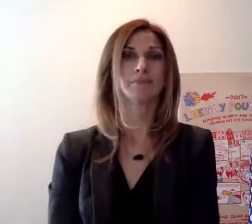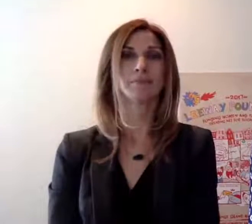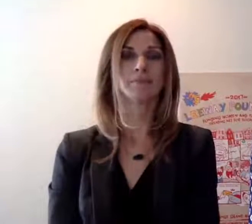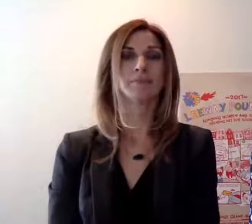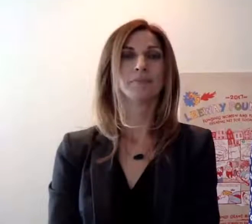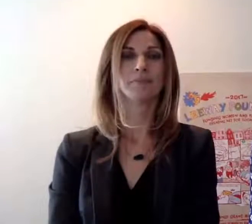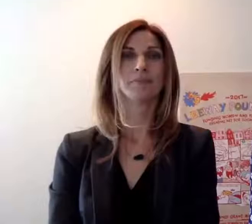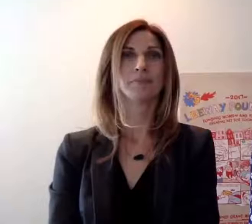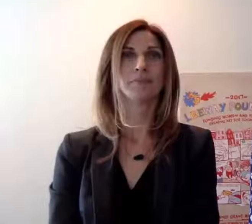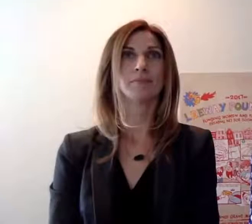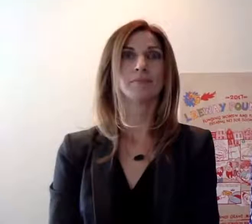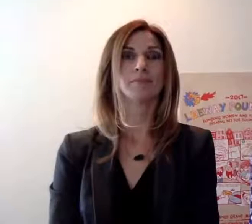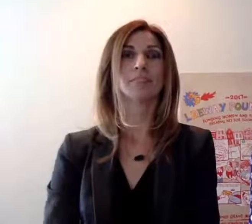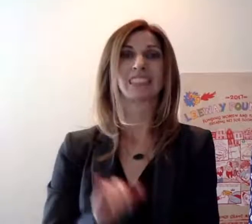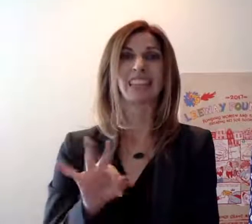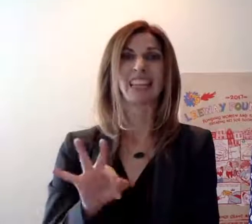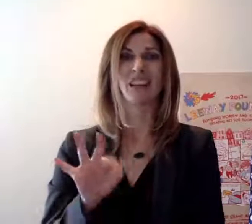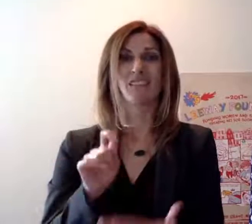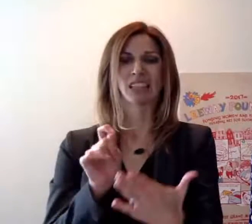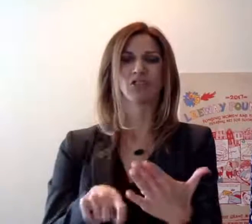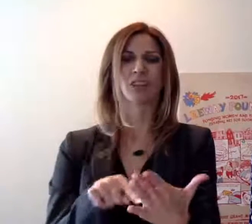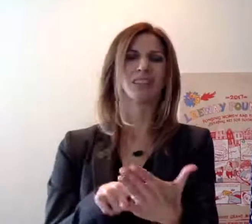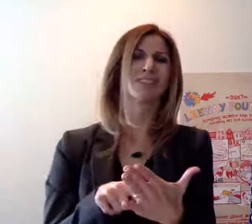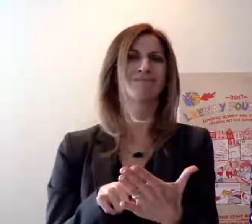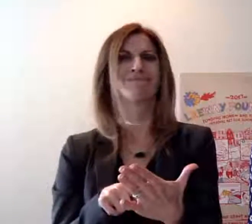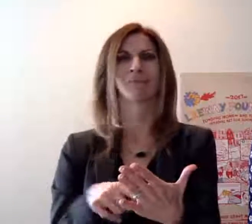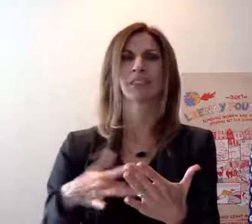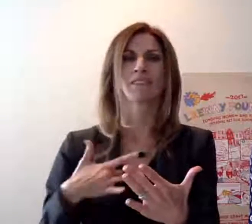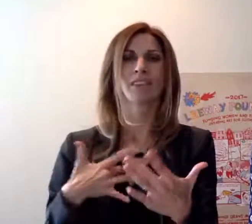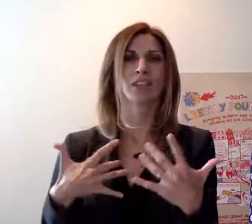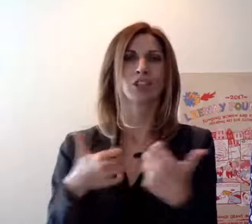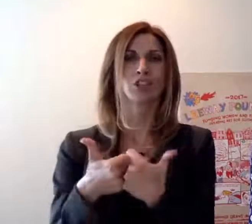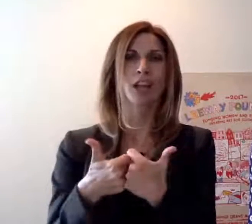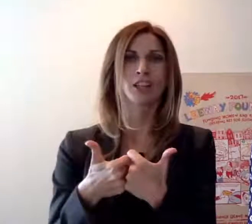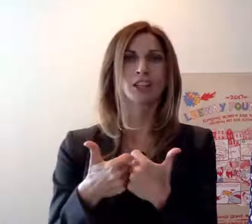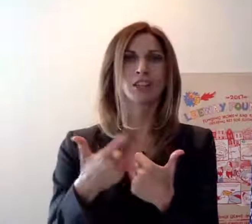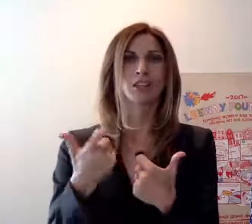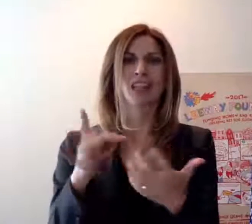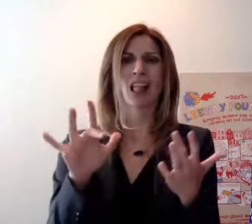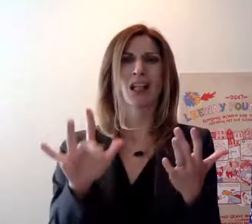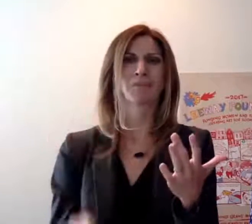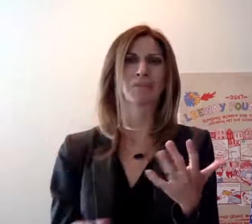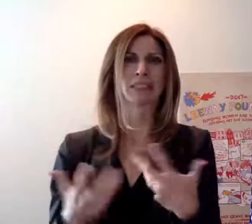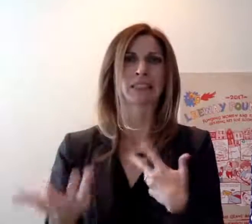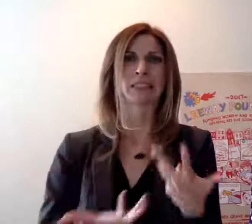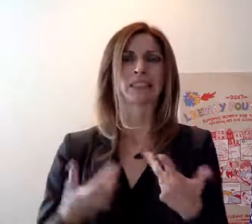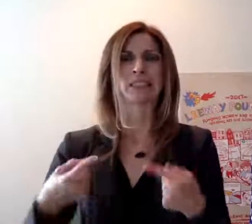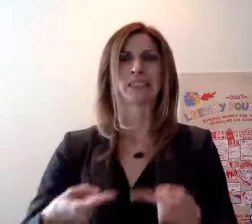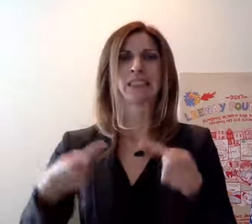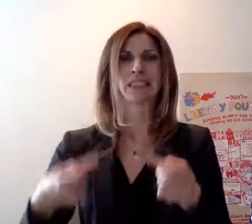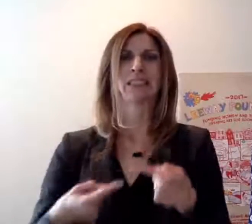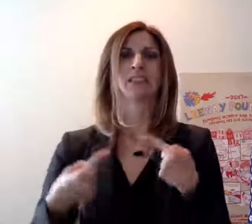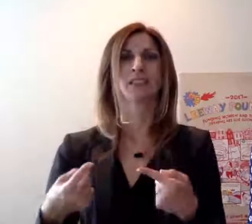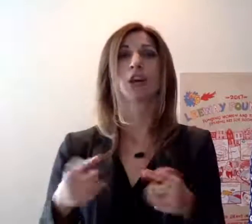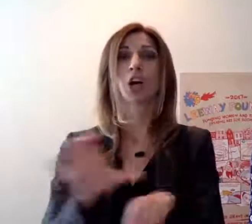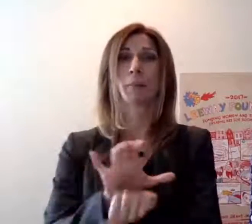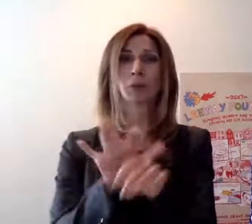If writing it feels like a challenge for you when you're facing the empty page on your computer or on the